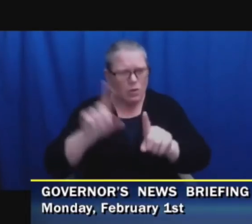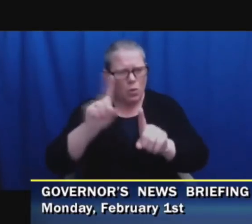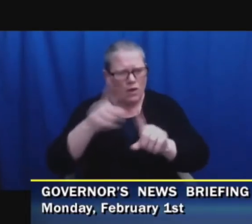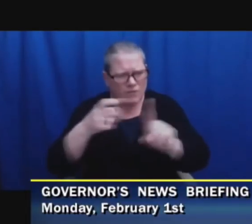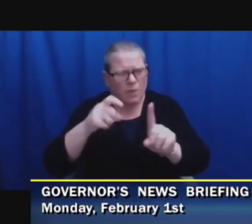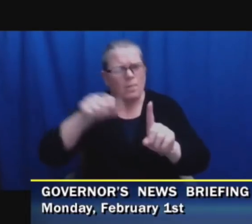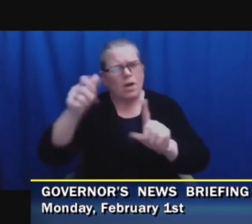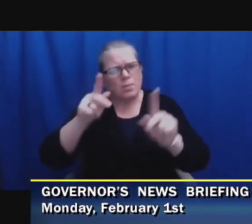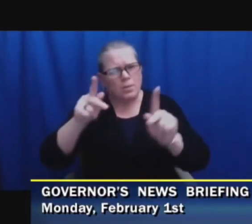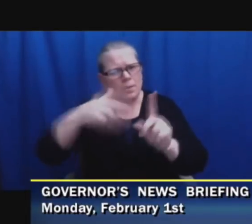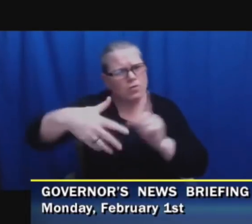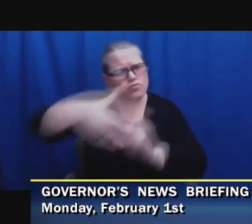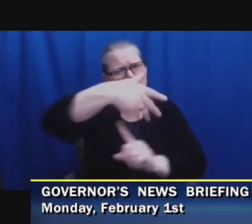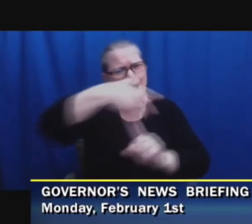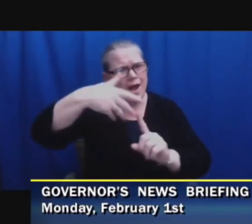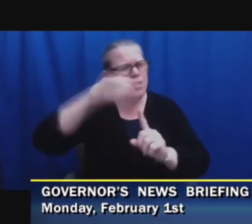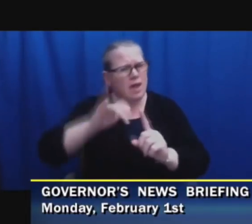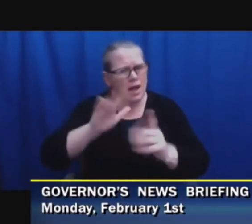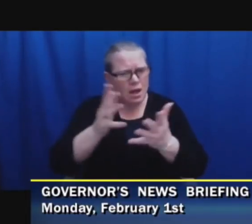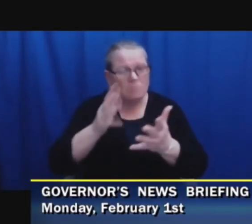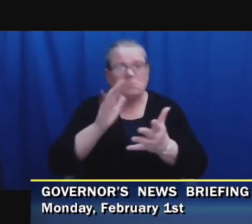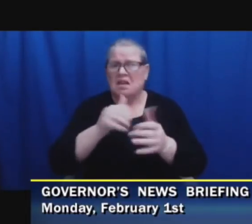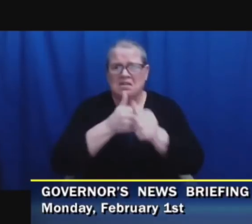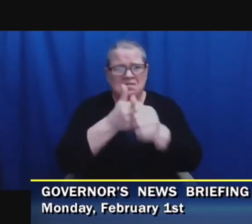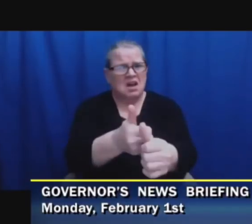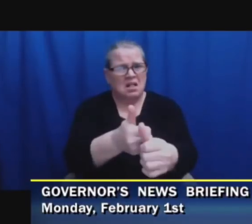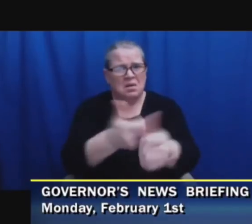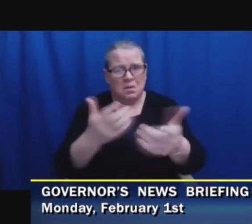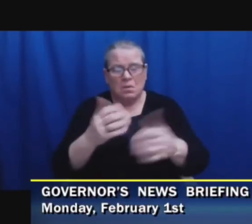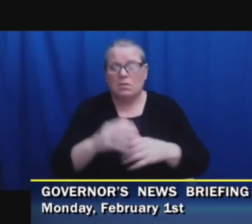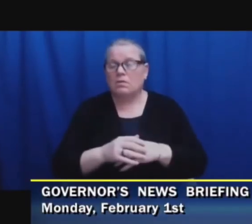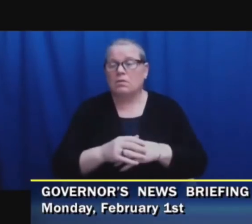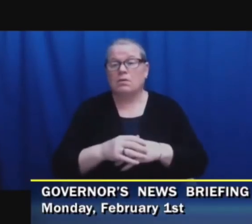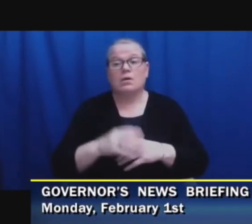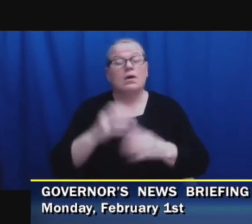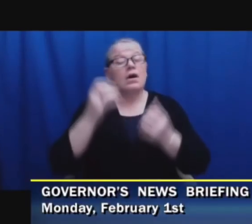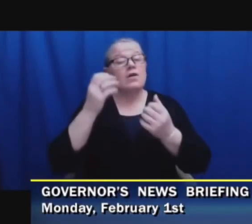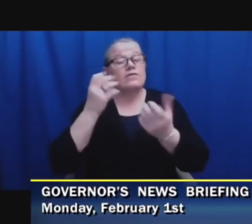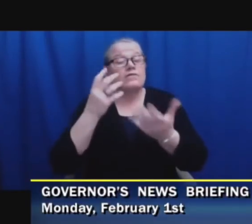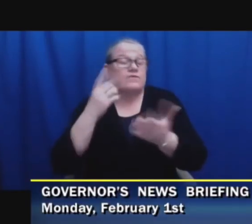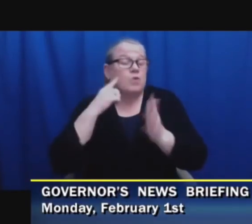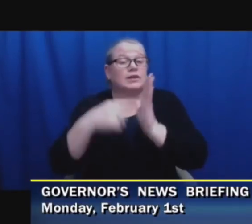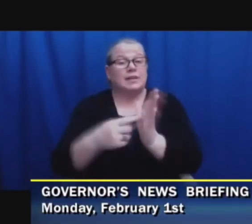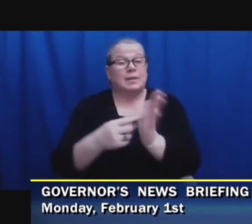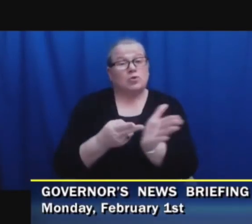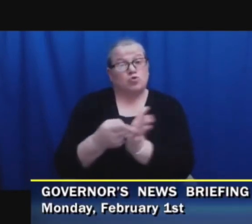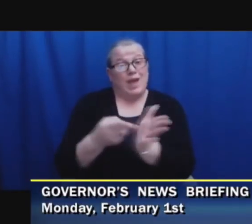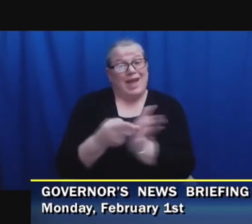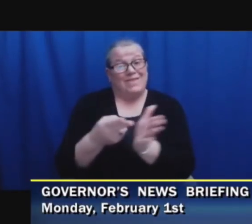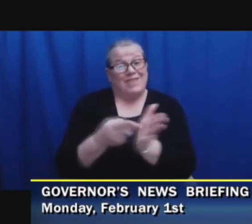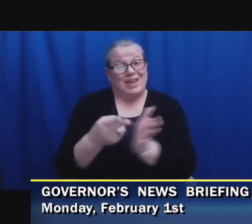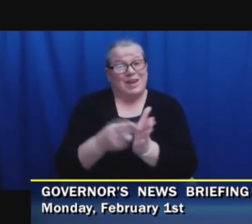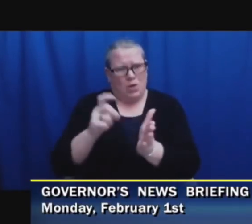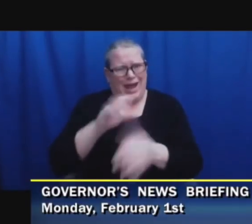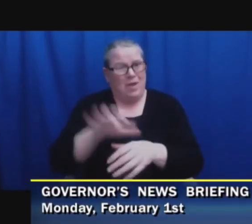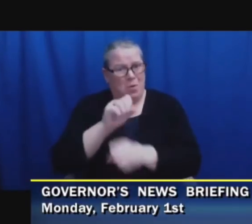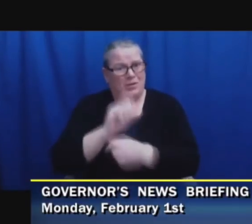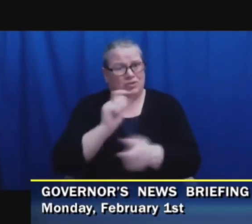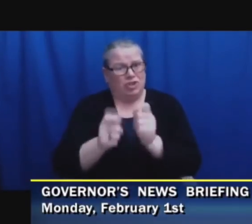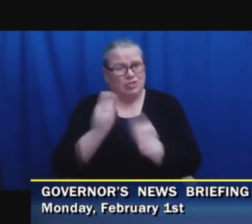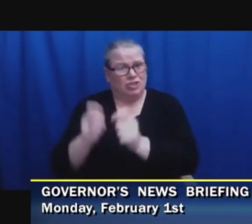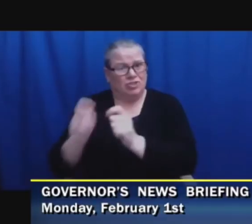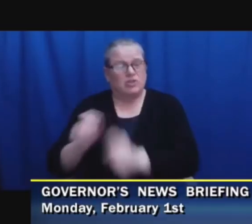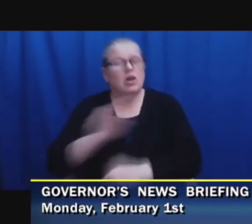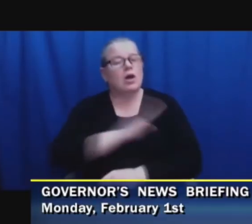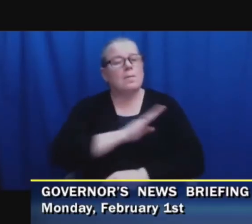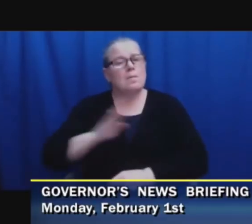We had to reschedule a lot of appointments in New Haven for reasons you can well understand. The Board of Alders said, let us call up. We'll call our constituents